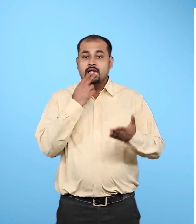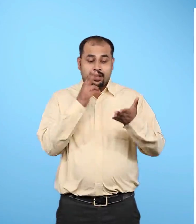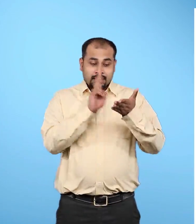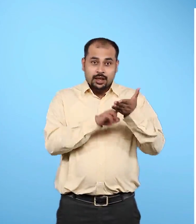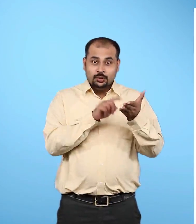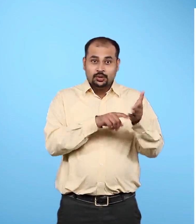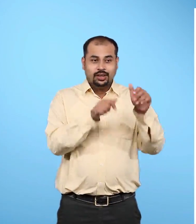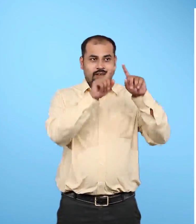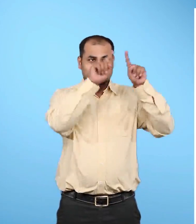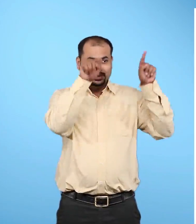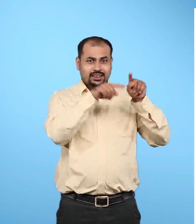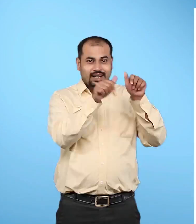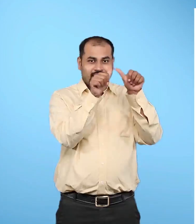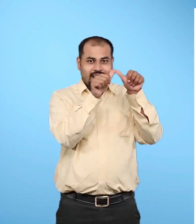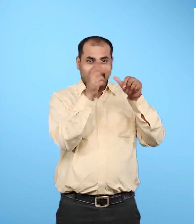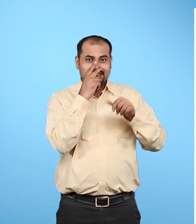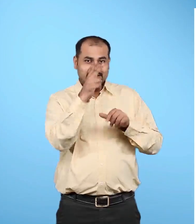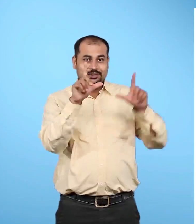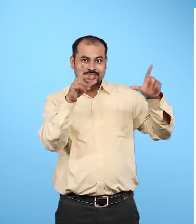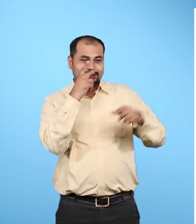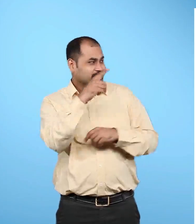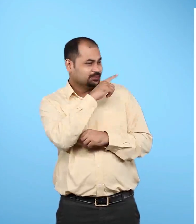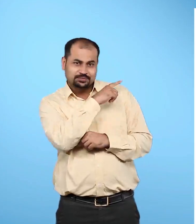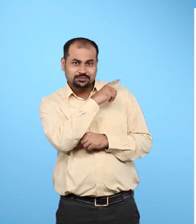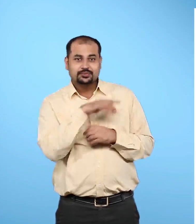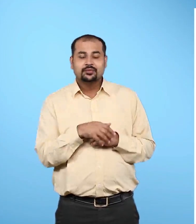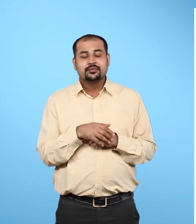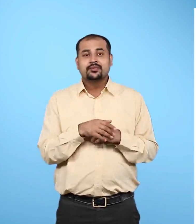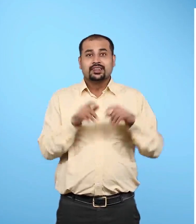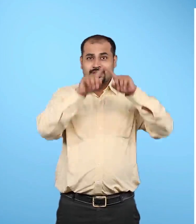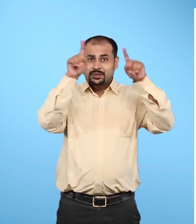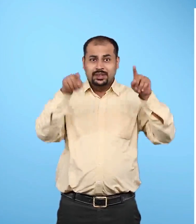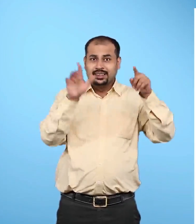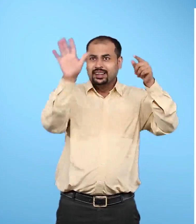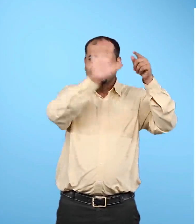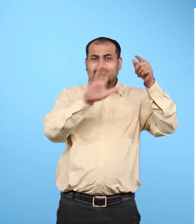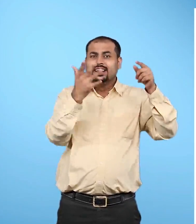How many squares of 1 centimeter side does stamp A cover?